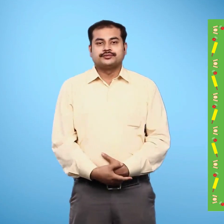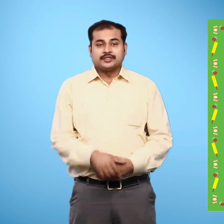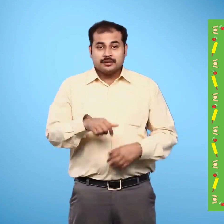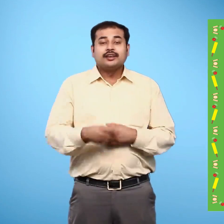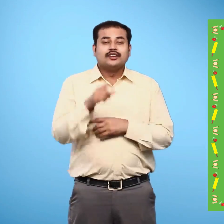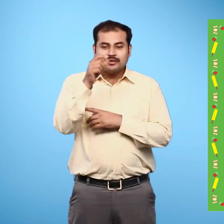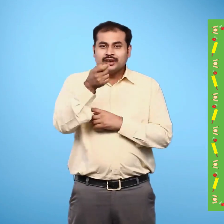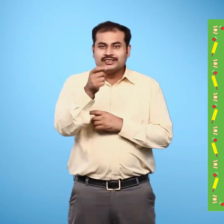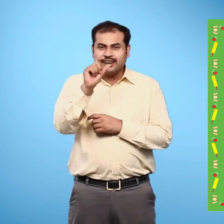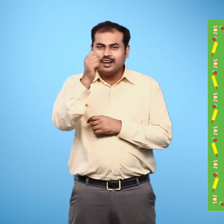Coin play.